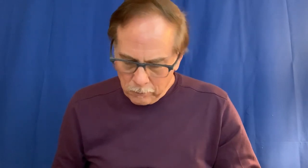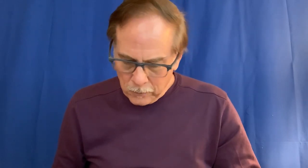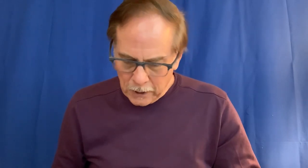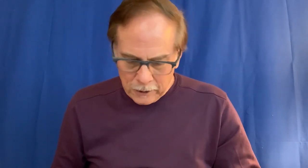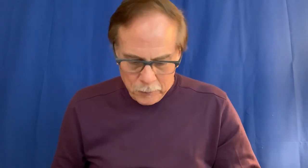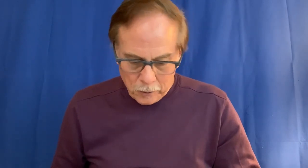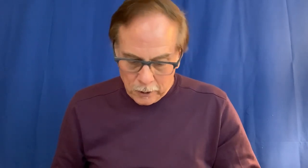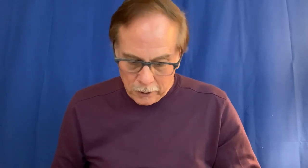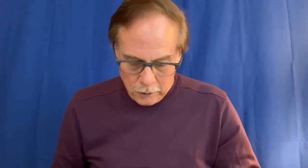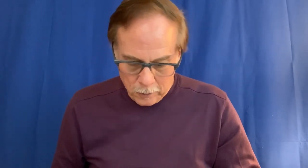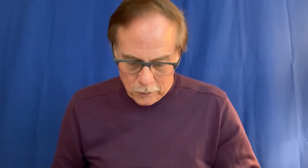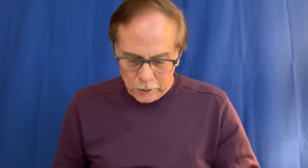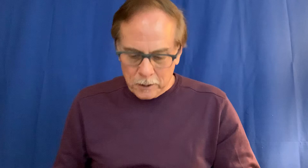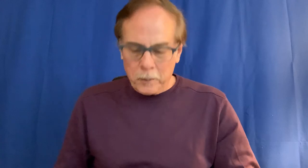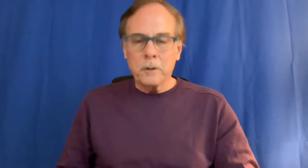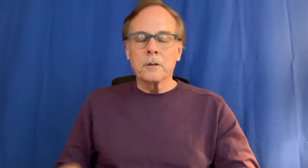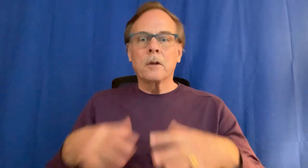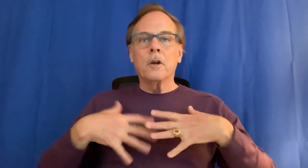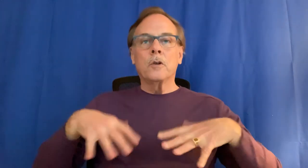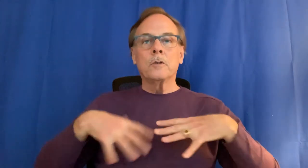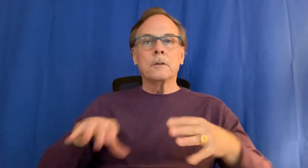To hang up your clean clothes, I suppose. Close.